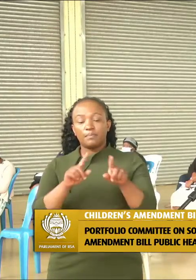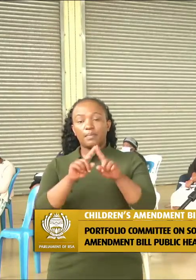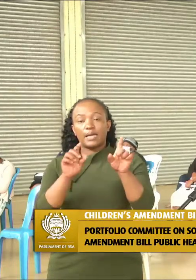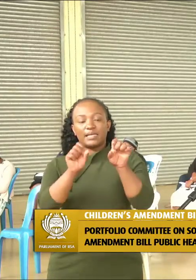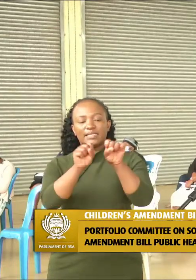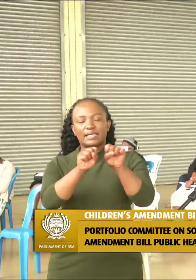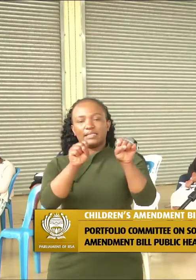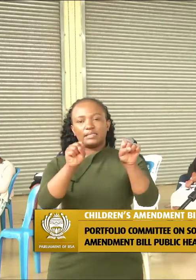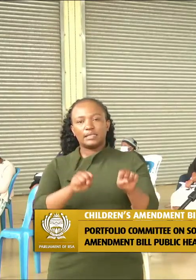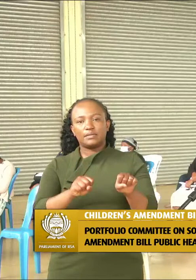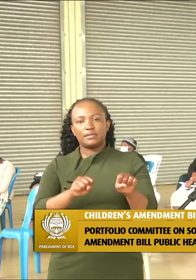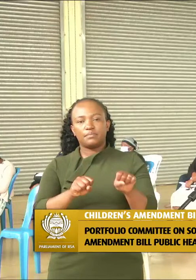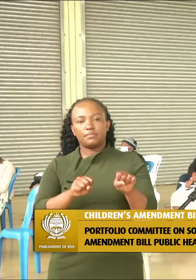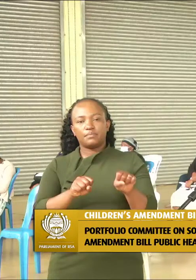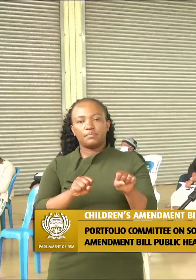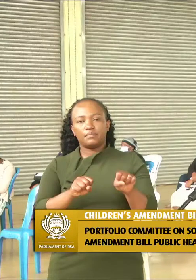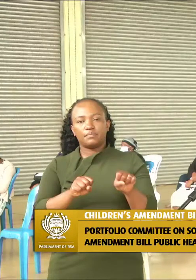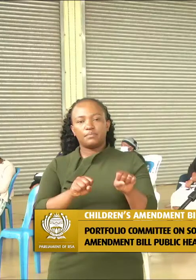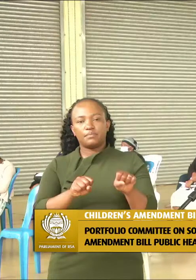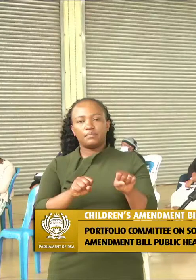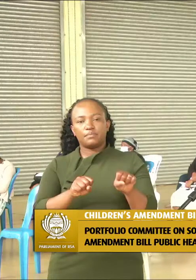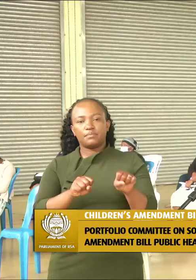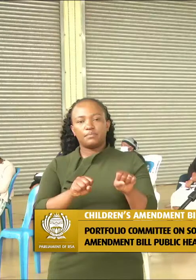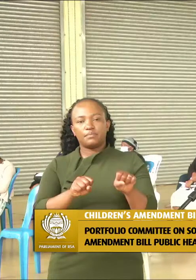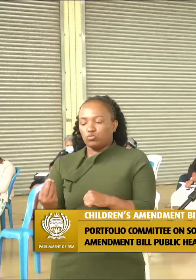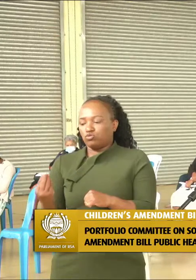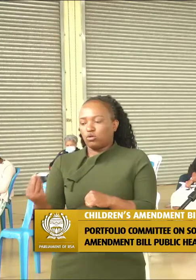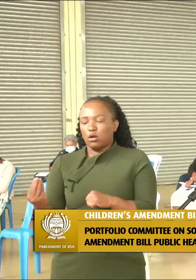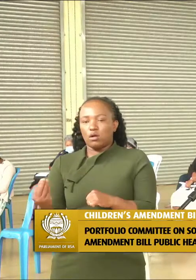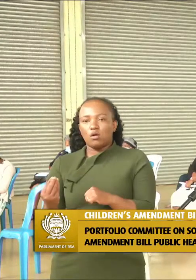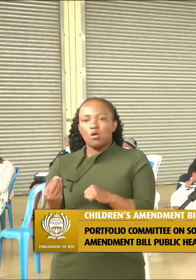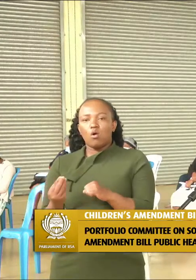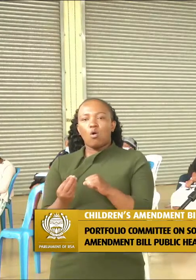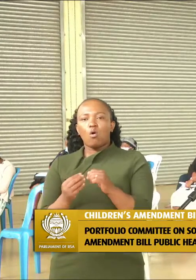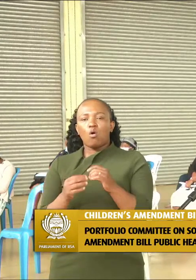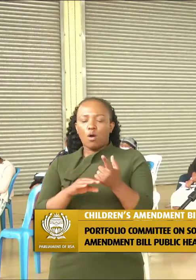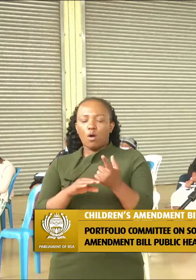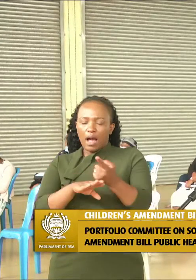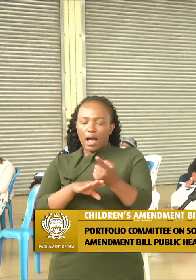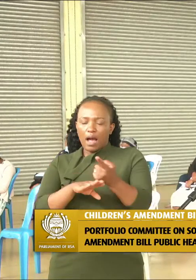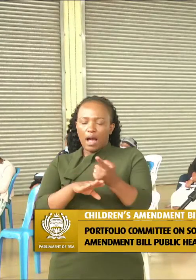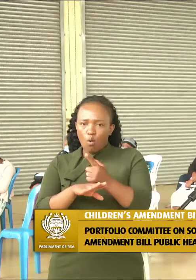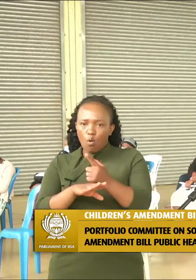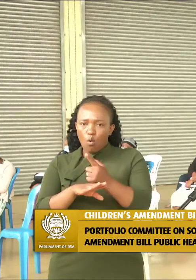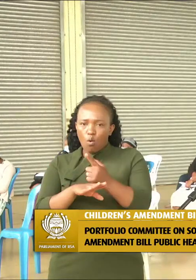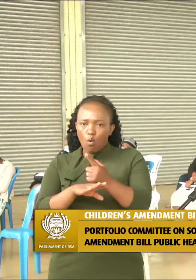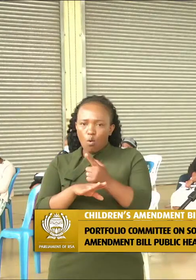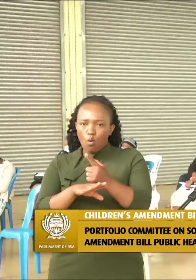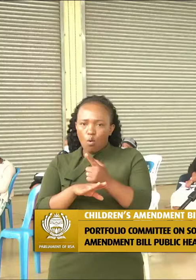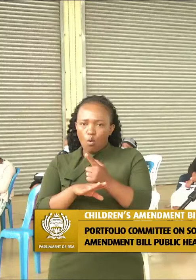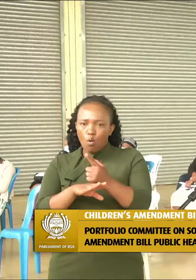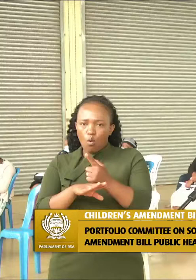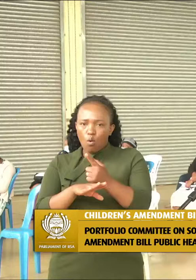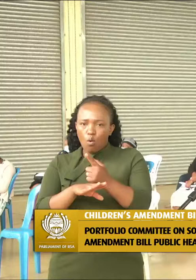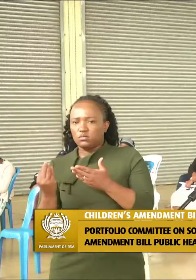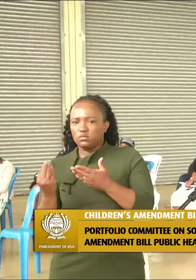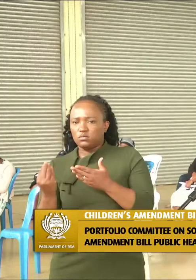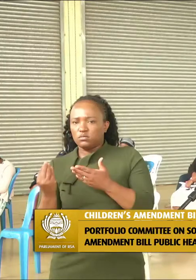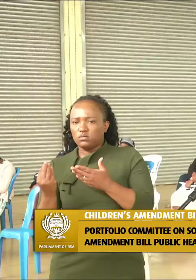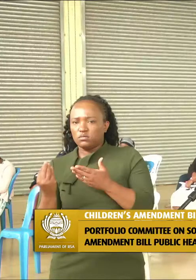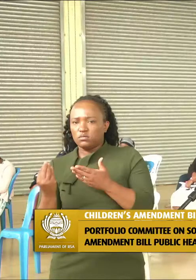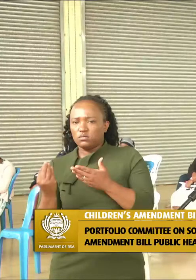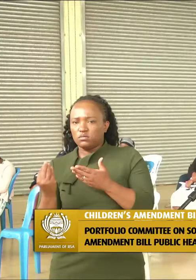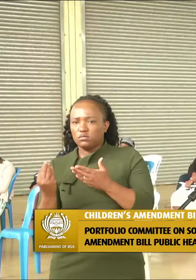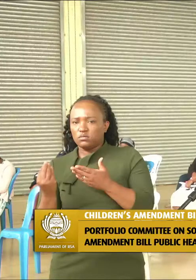me that I'm not allowed to see my child or have shared residence. Noma kunjalo namanje ngisancishwe ithuba lokuthi